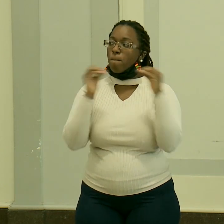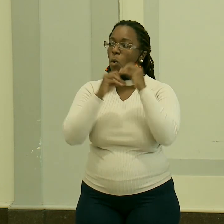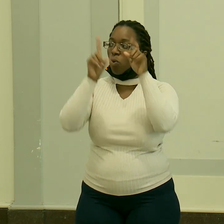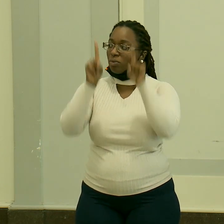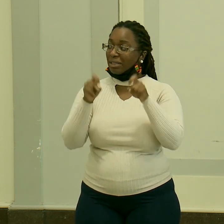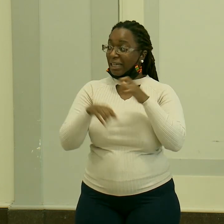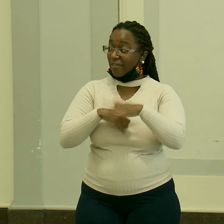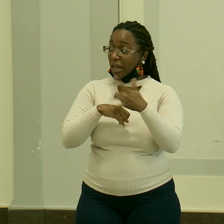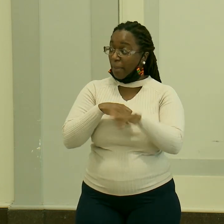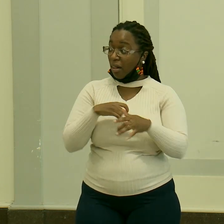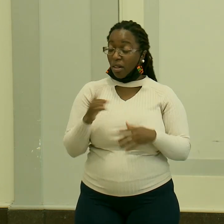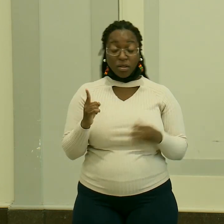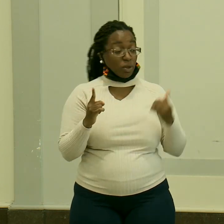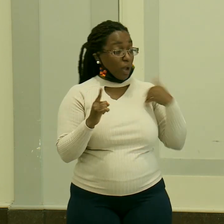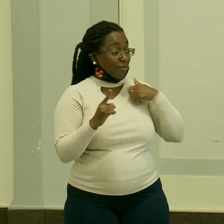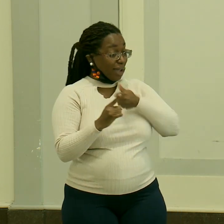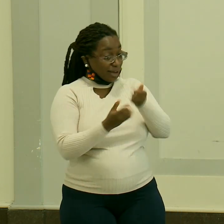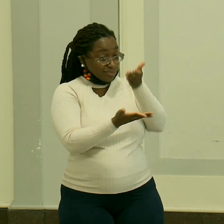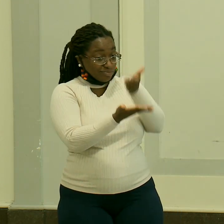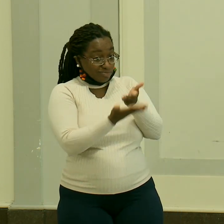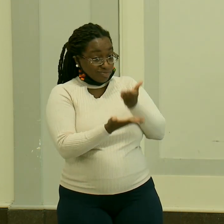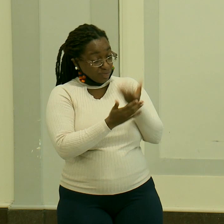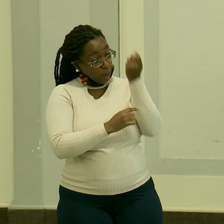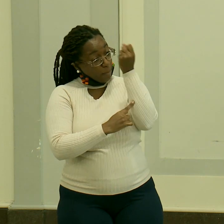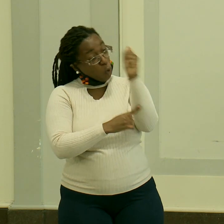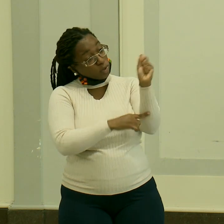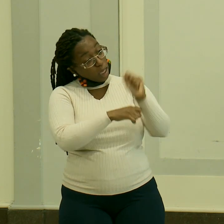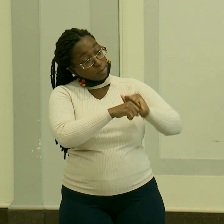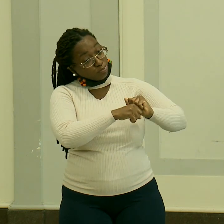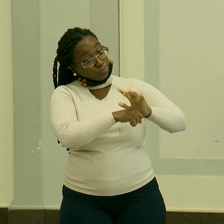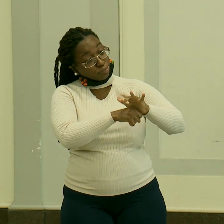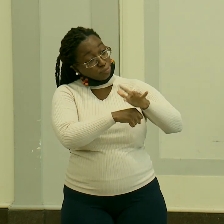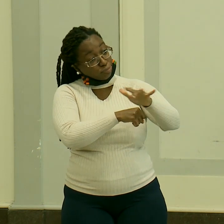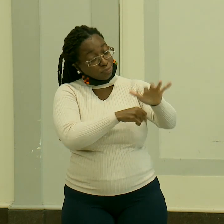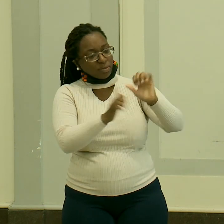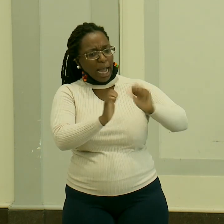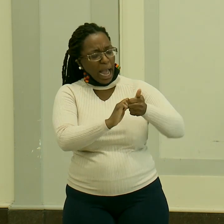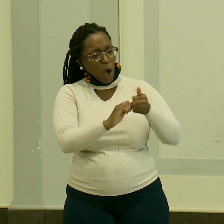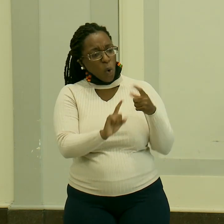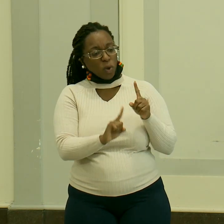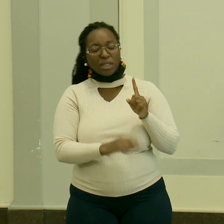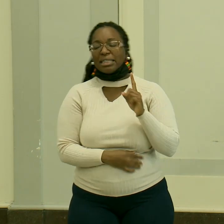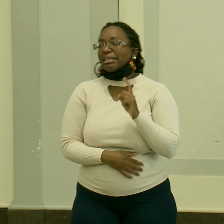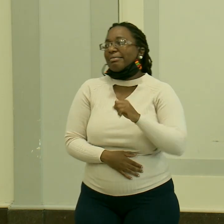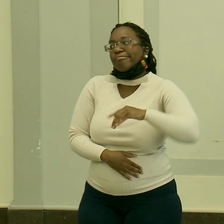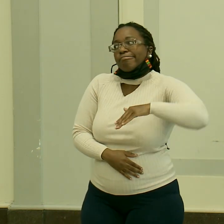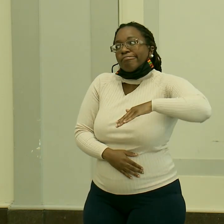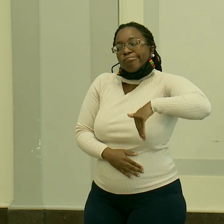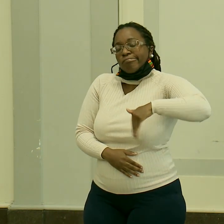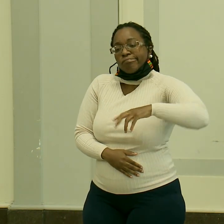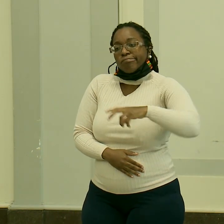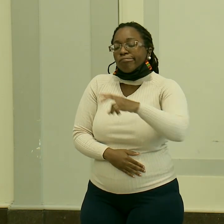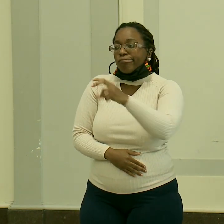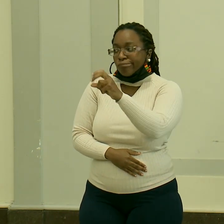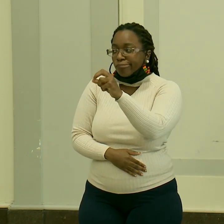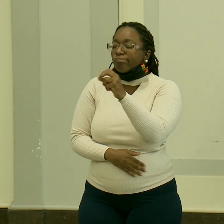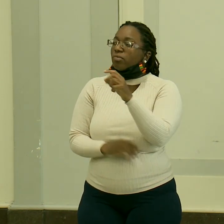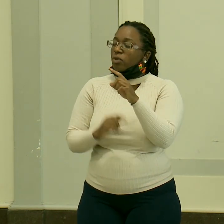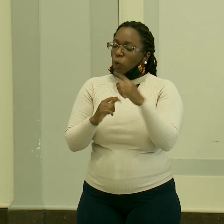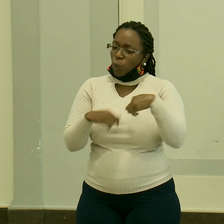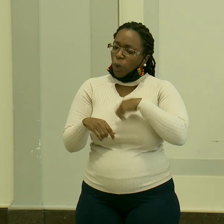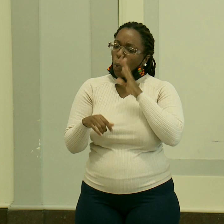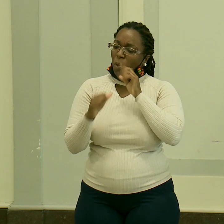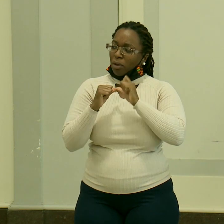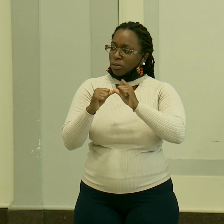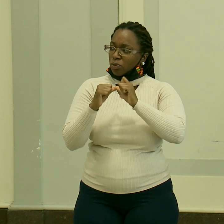any evidence of the impact of the protests, which have gotten a lot of attention? Yeah, not this that point? we've seen yet. We're continuing, and again,